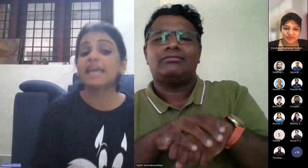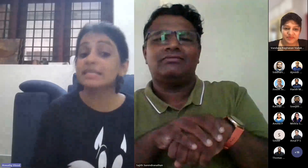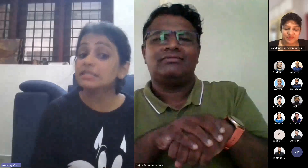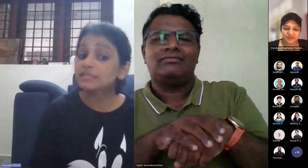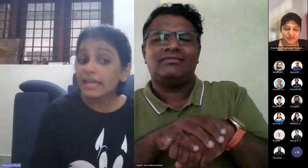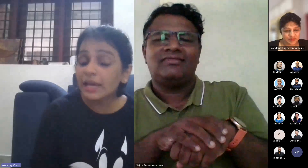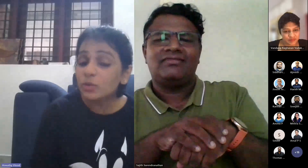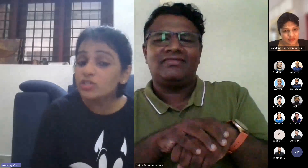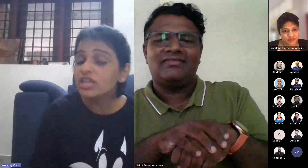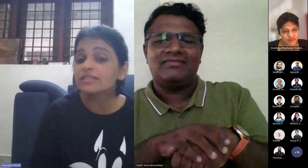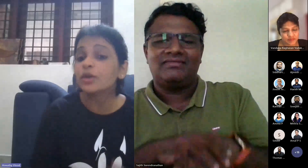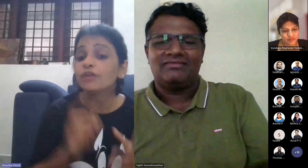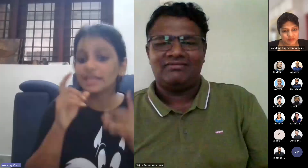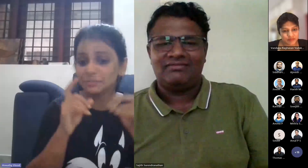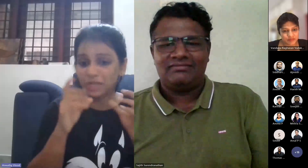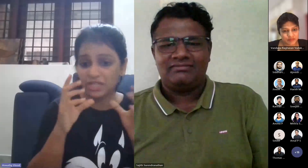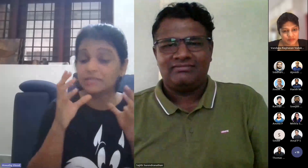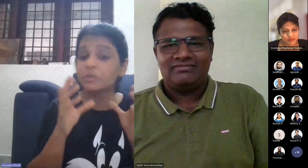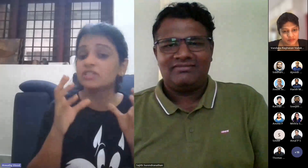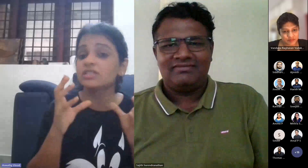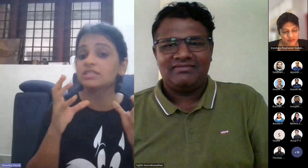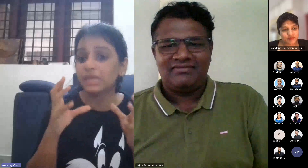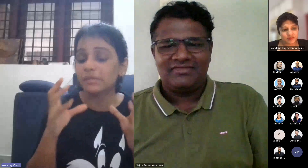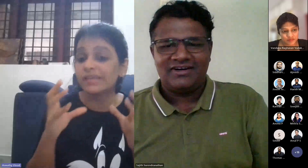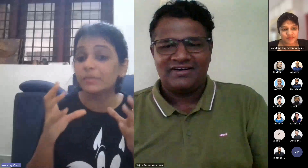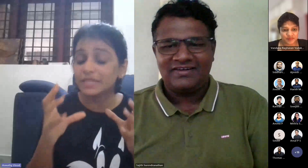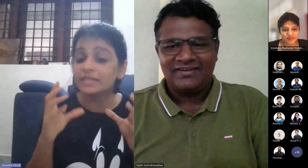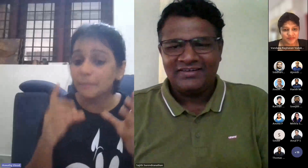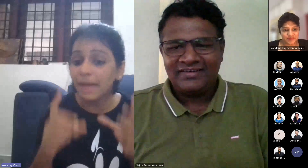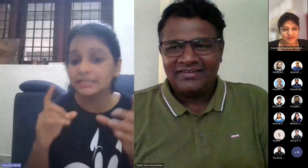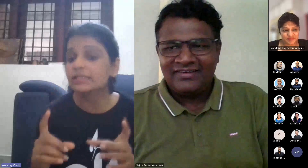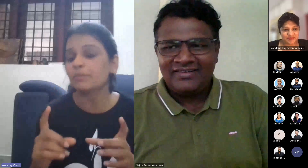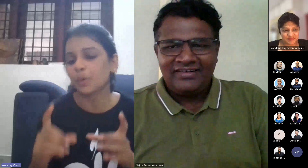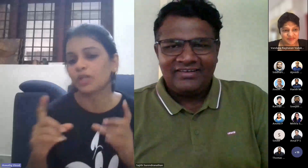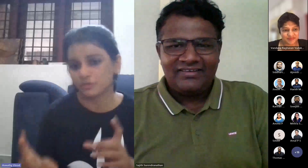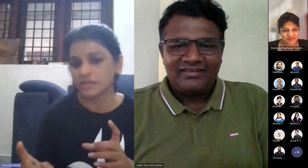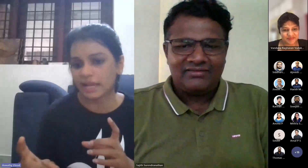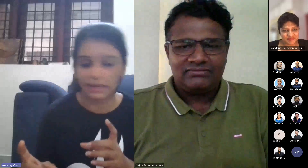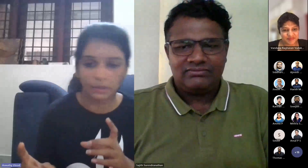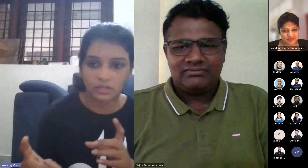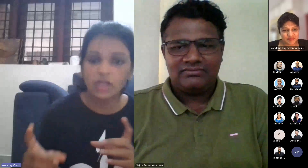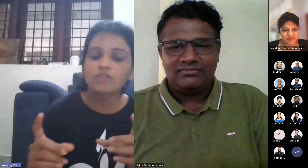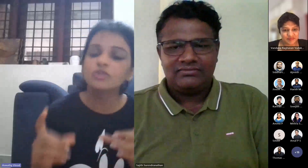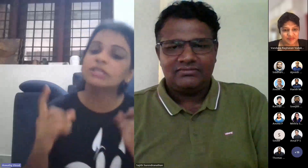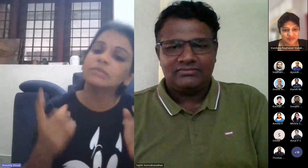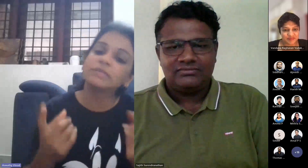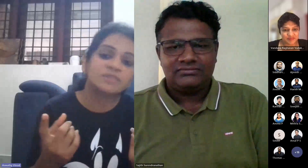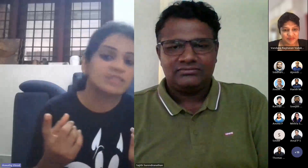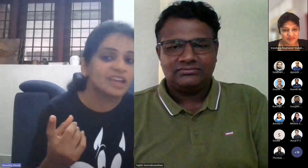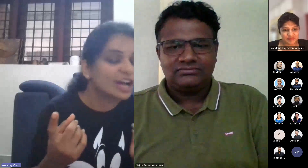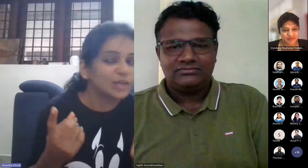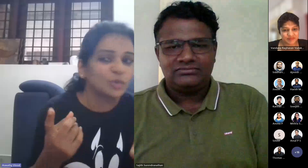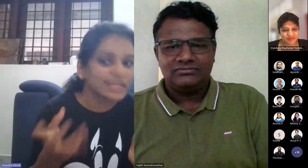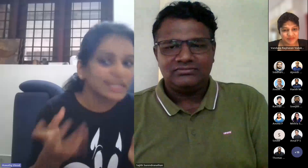So he says sign language has a lot of expression. Expression is a big, it's a grammatical component of sign language. So